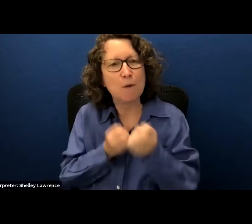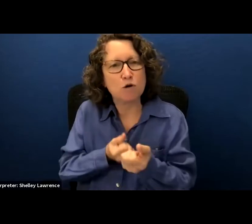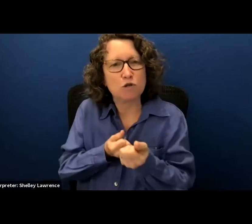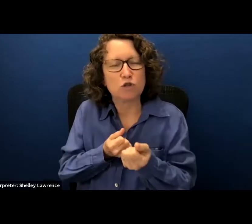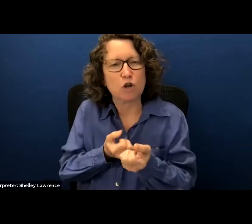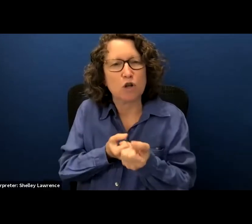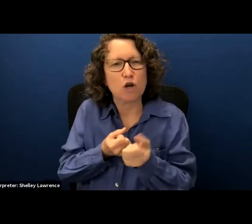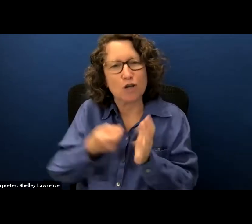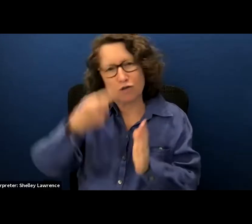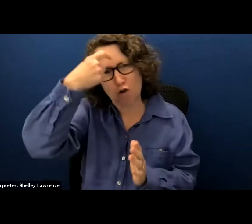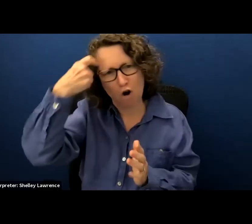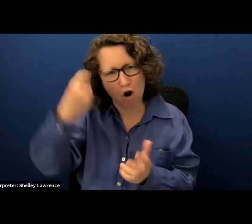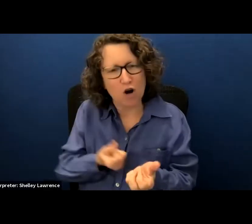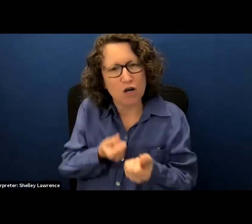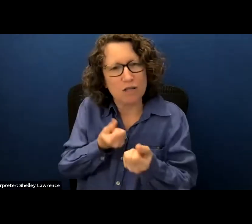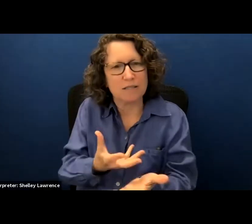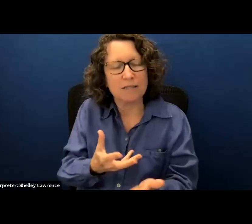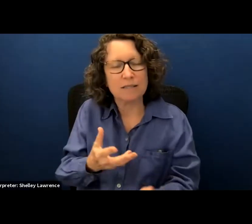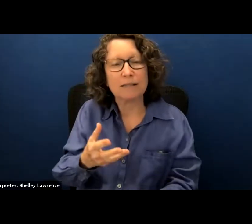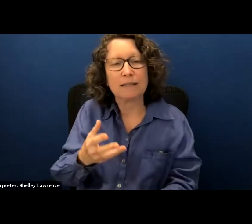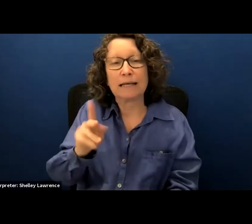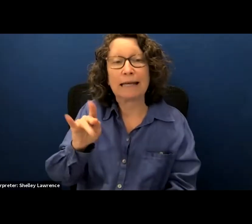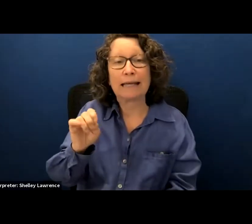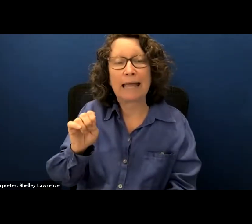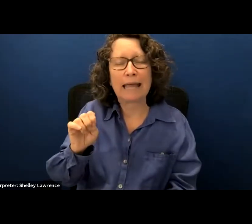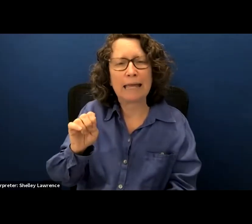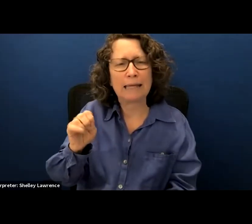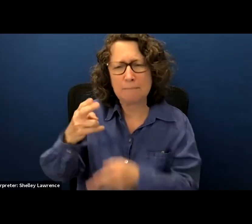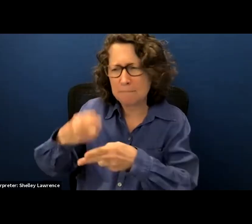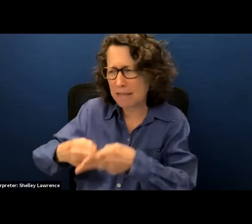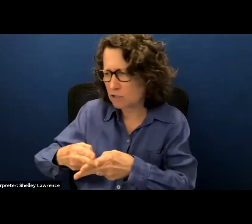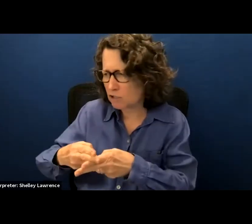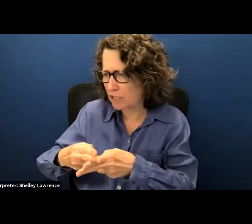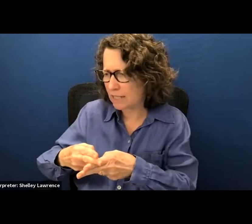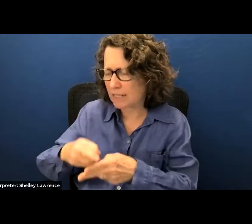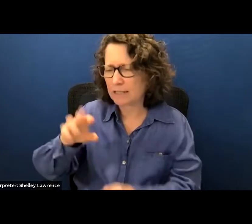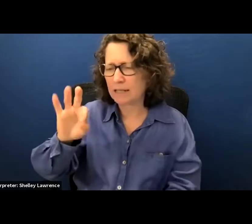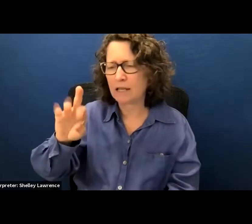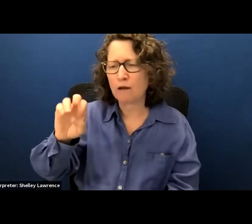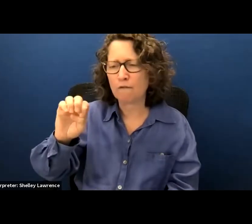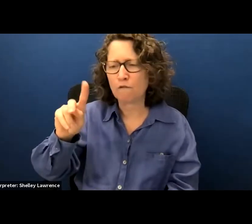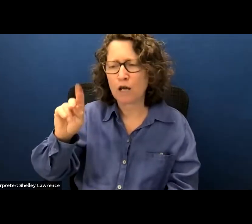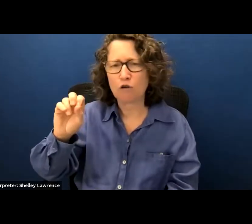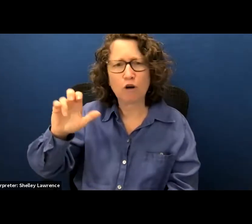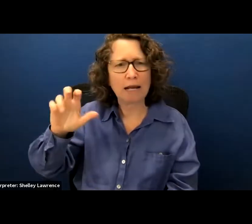And Kate mentioned the gentleman Fredrickson, I think, who she really,